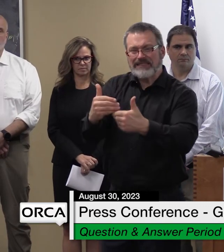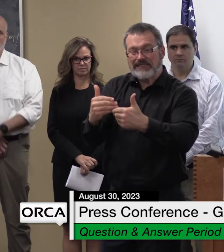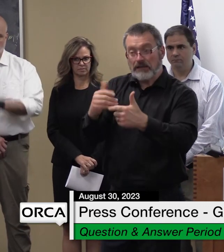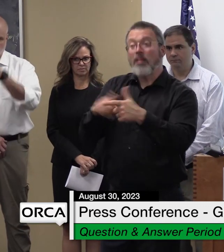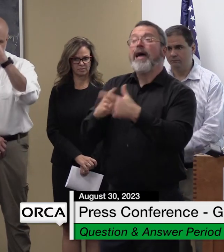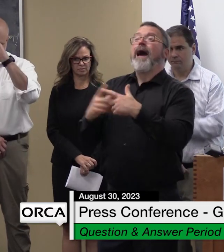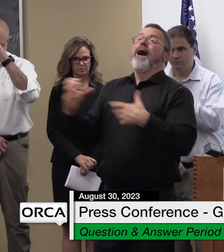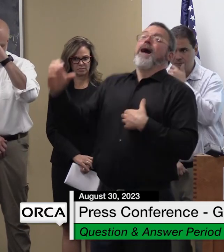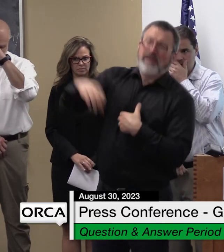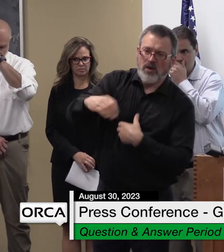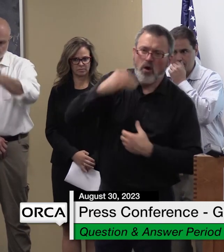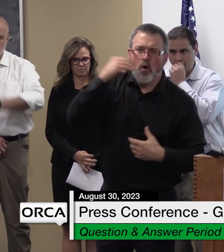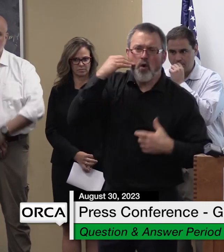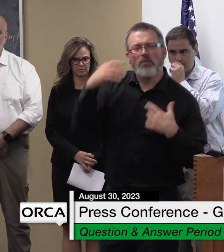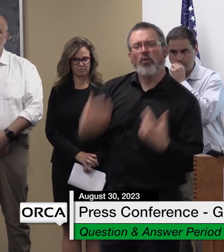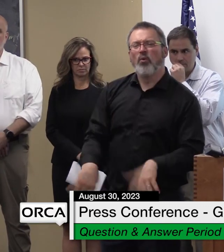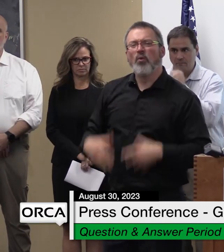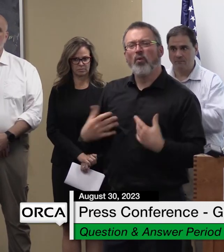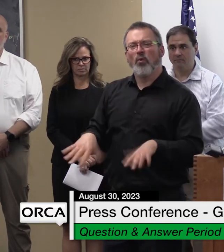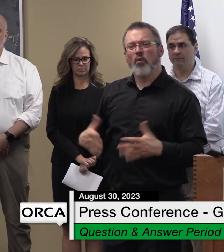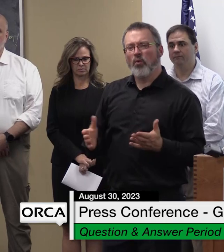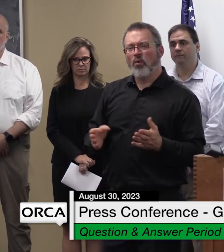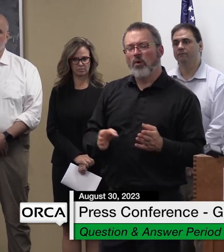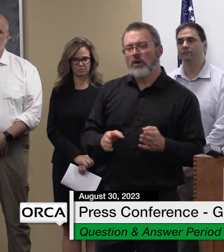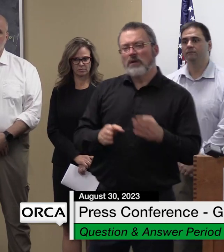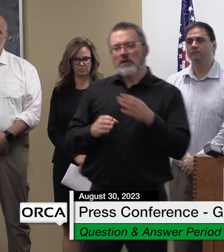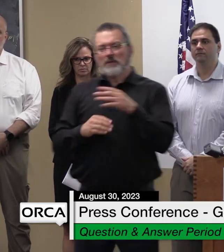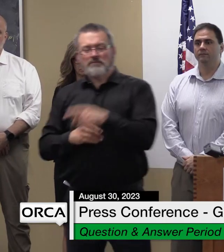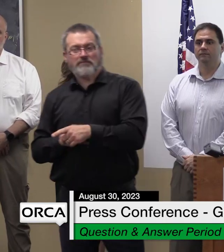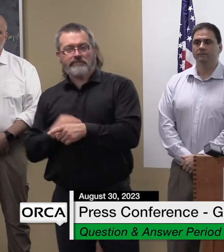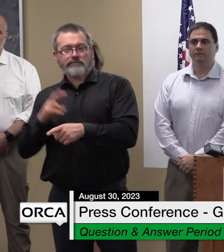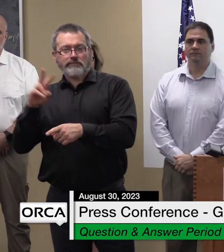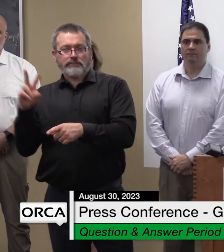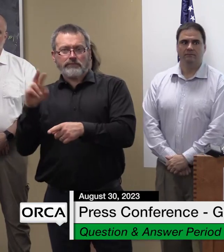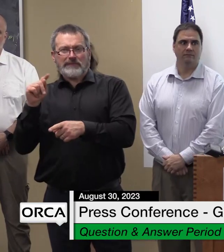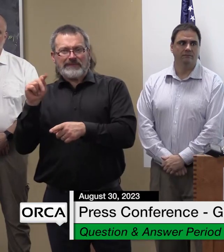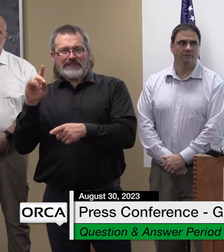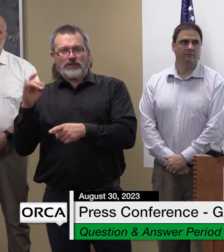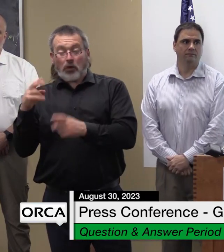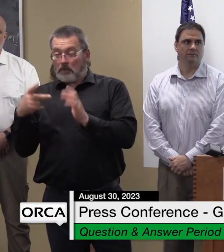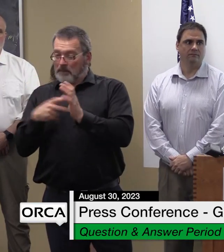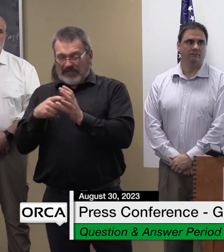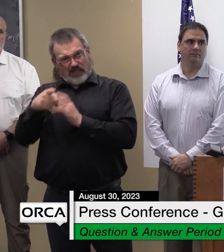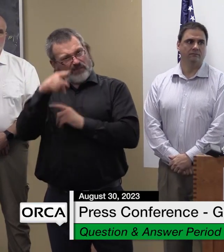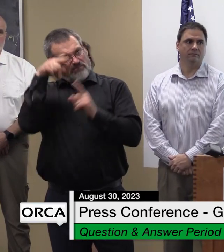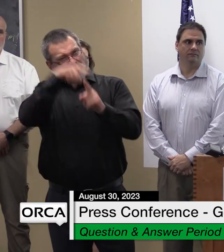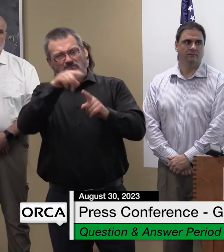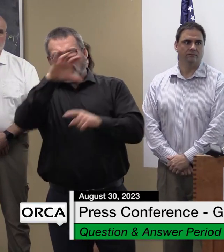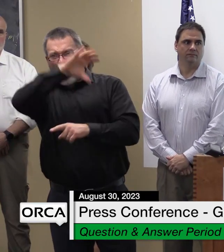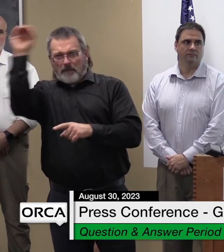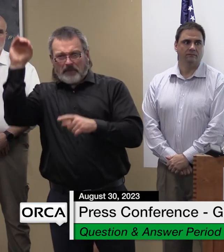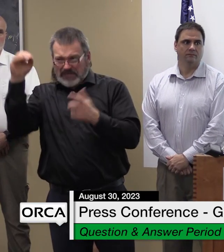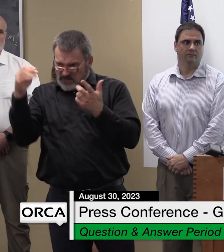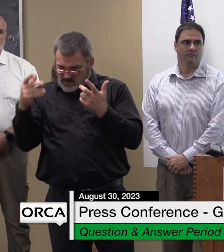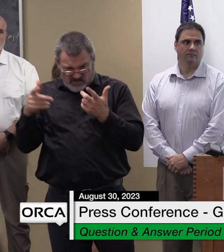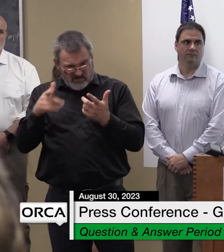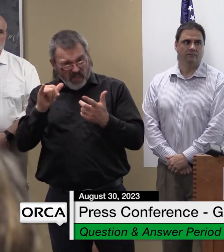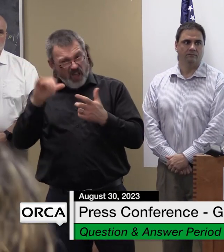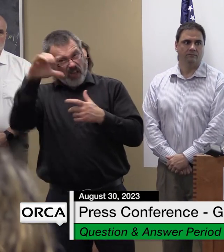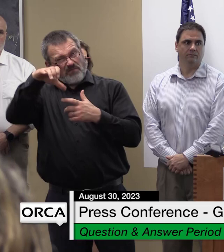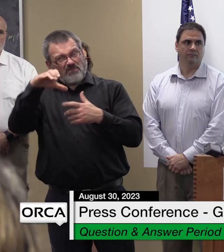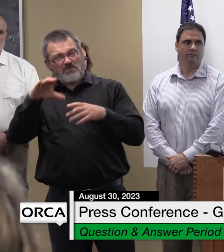When you say commercial locations, yes, ma'am. Do you mean like parking lots, or what does that mean? I'm sorry. Yeah, thank you very much. Commercial